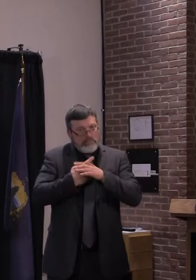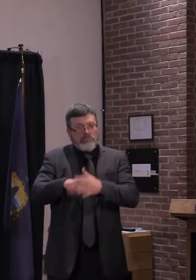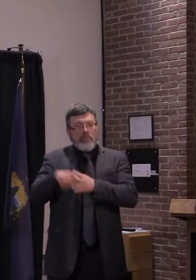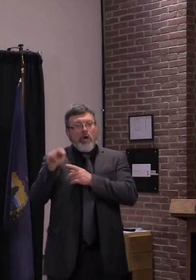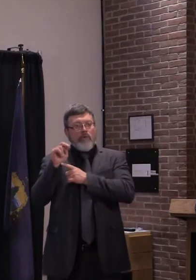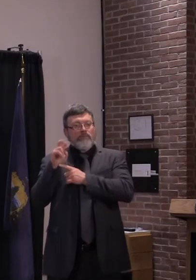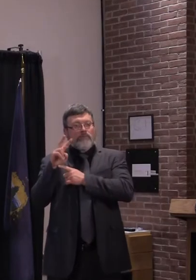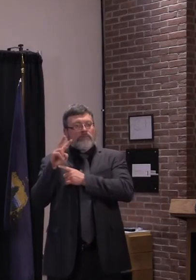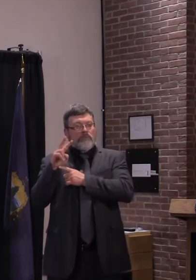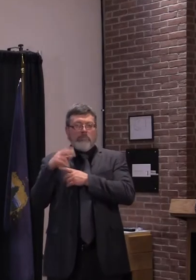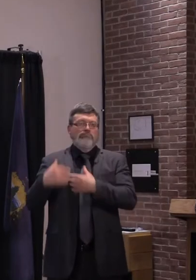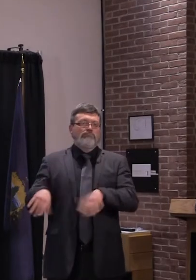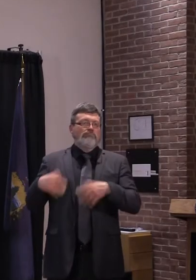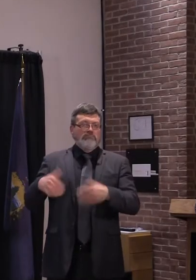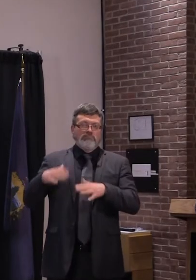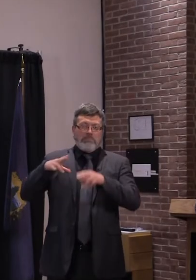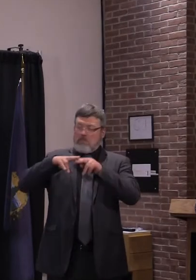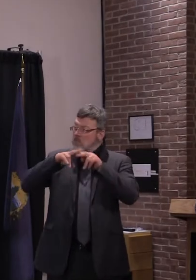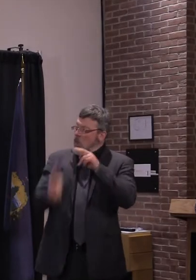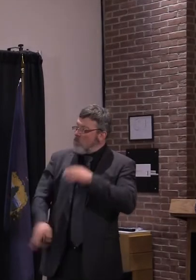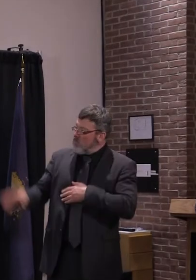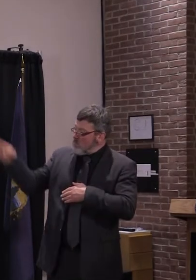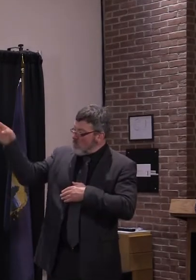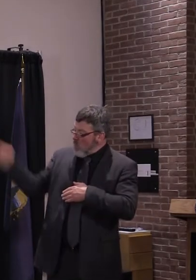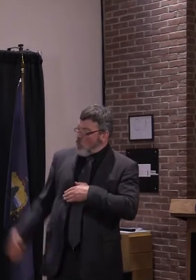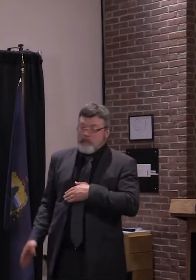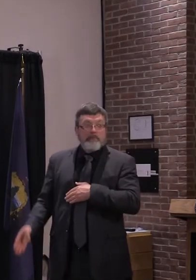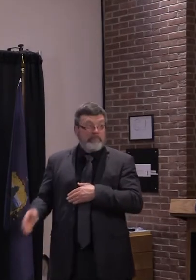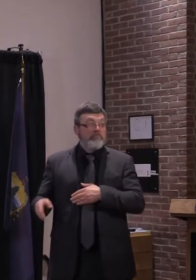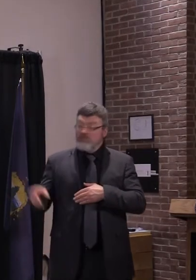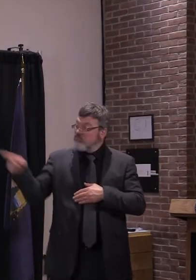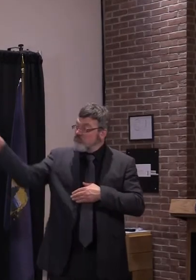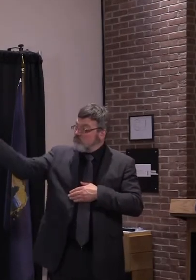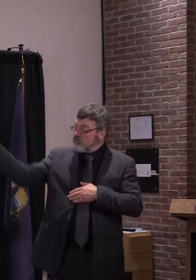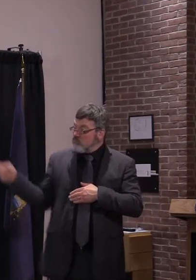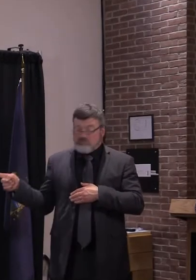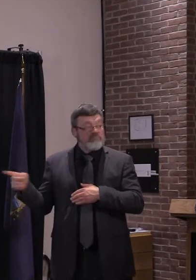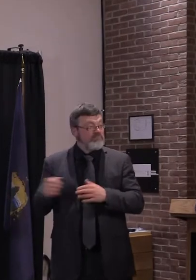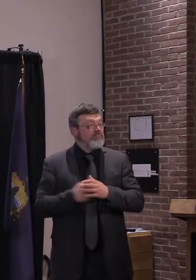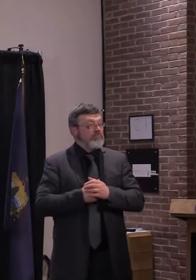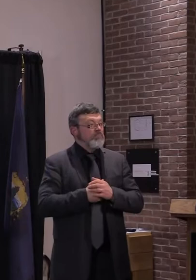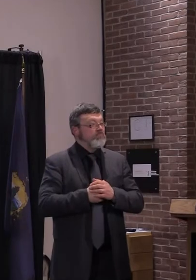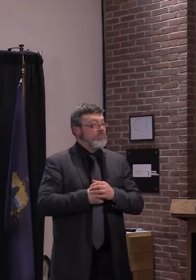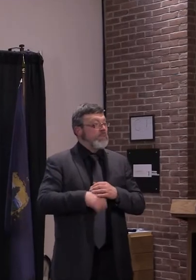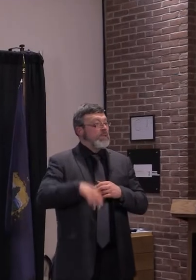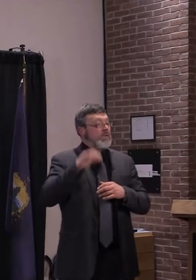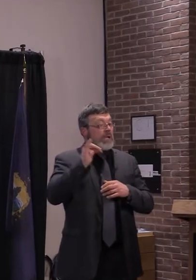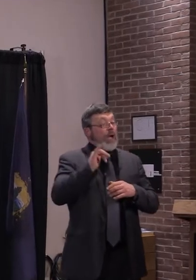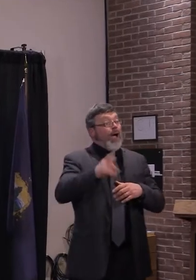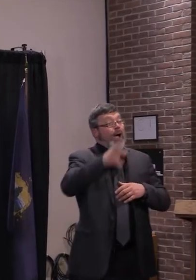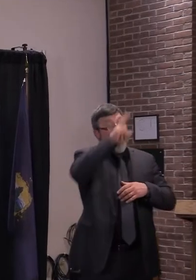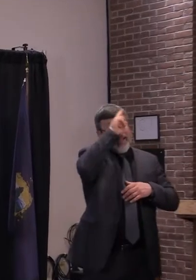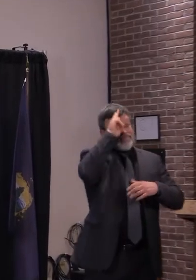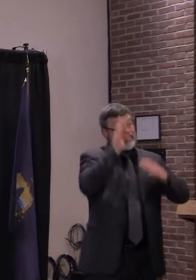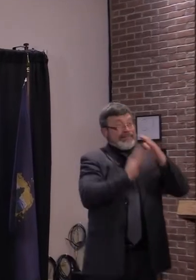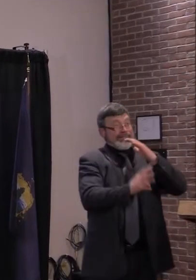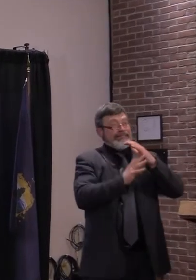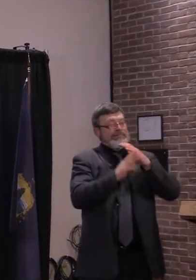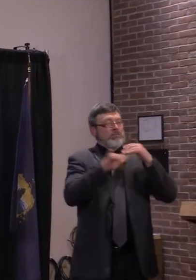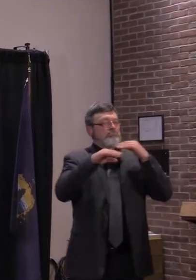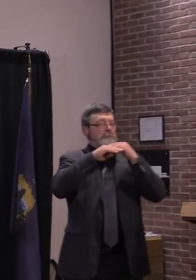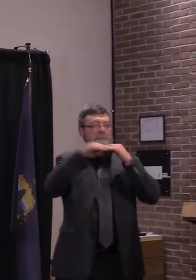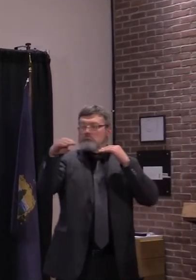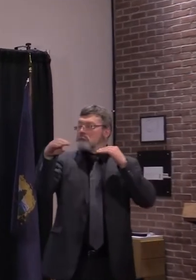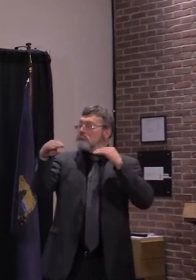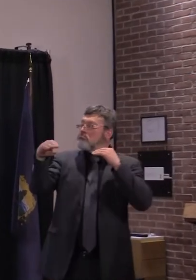In terms of hospitalizations, the rate of new hospitalizations have stabilized, and we saw a 20%